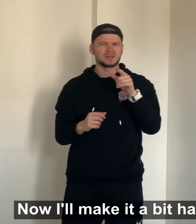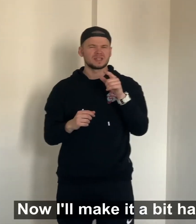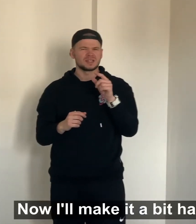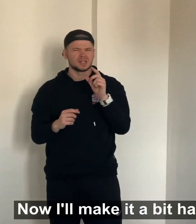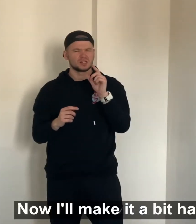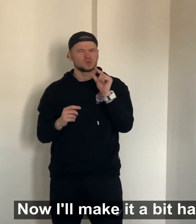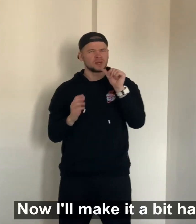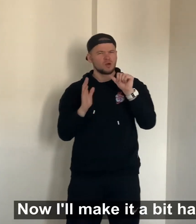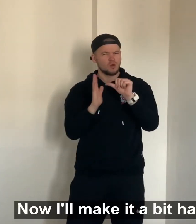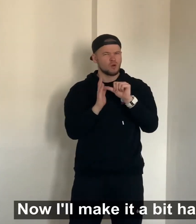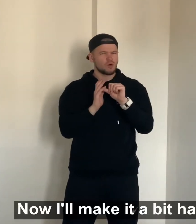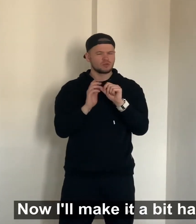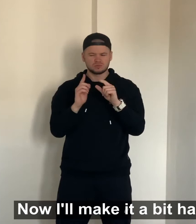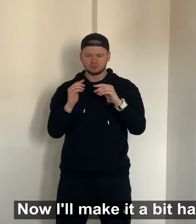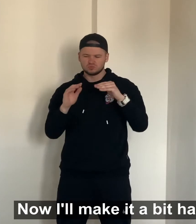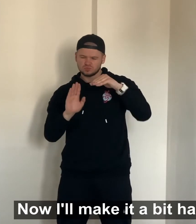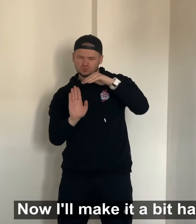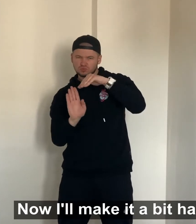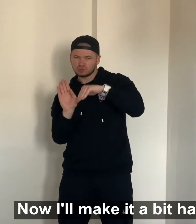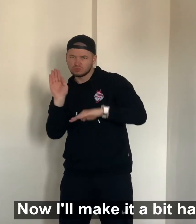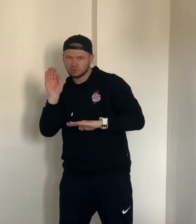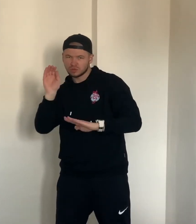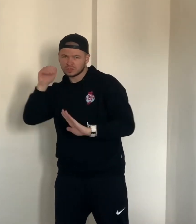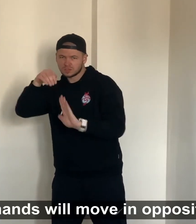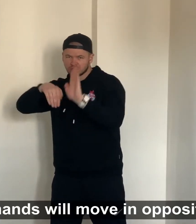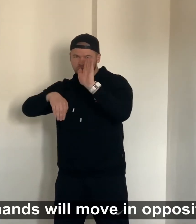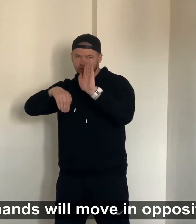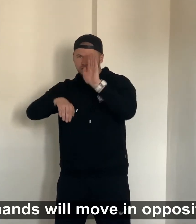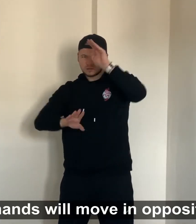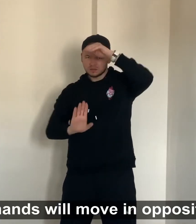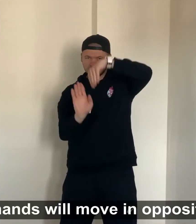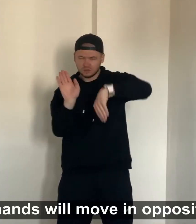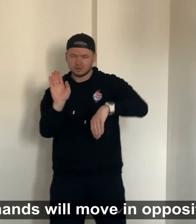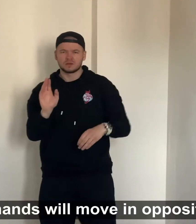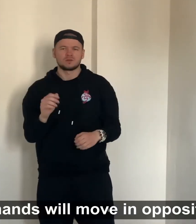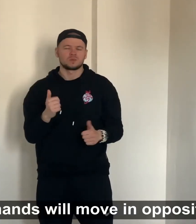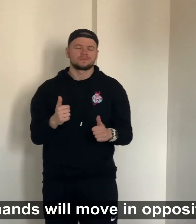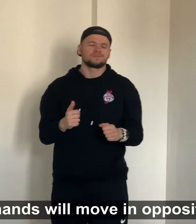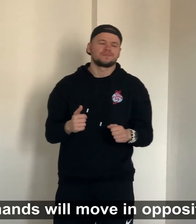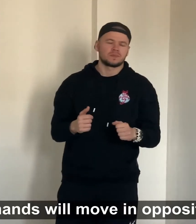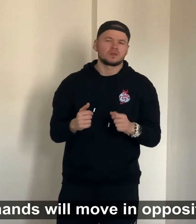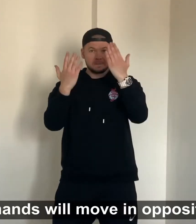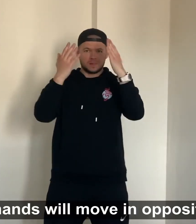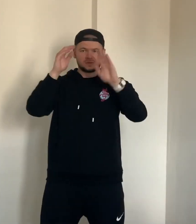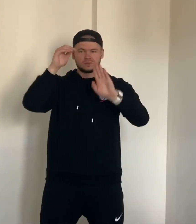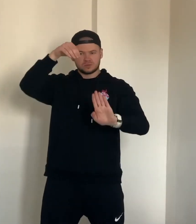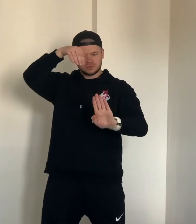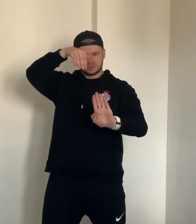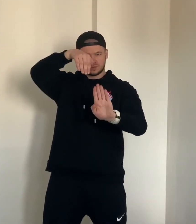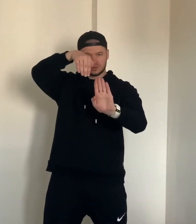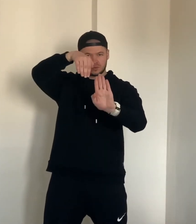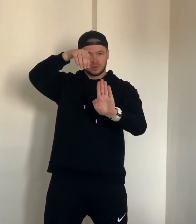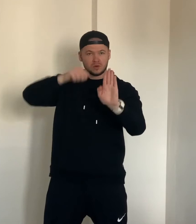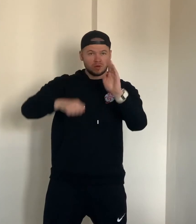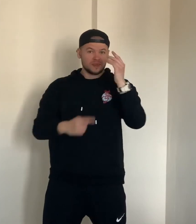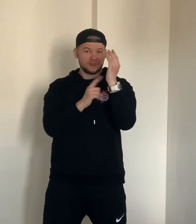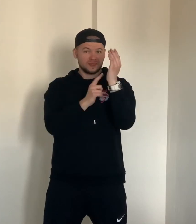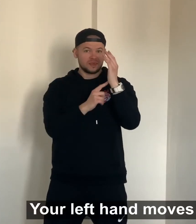Now I'll make it a bit harder. Your hands will move in opposite directions. Your